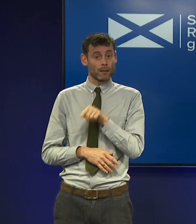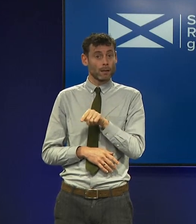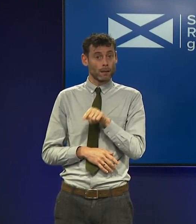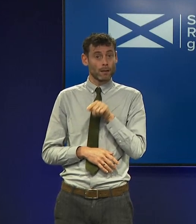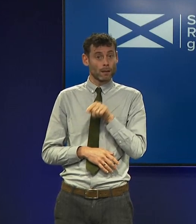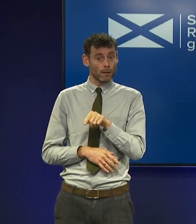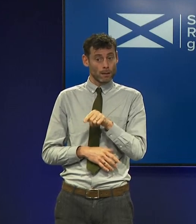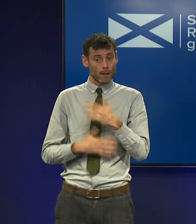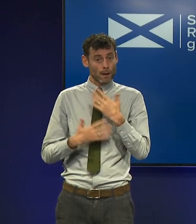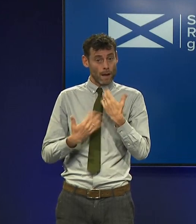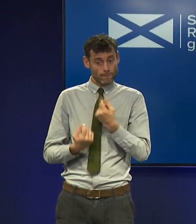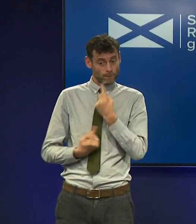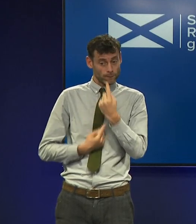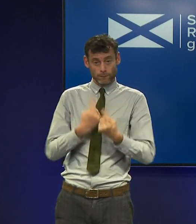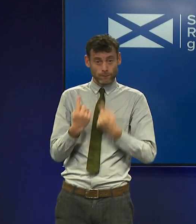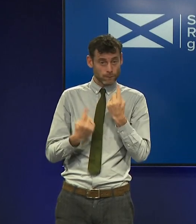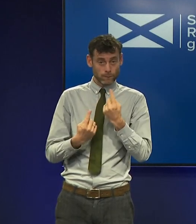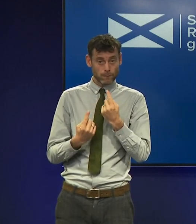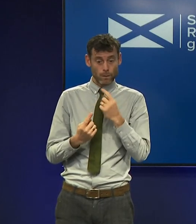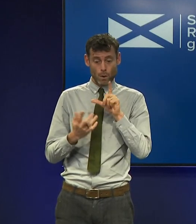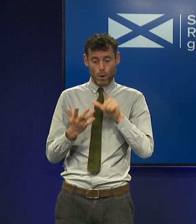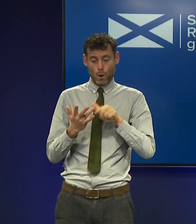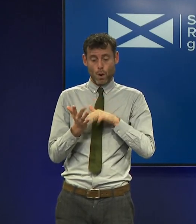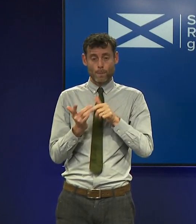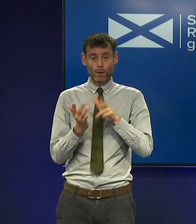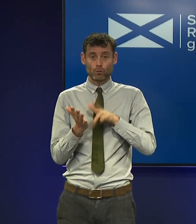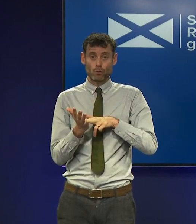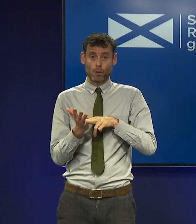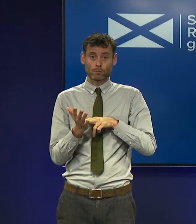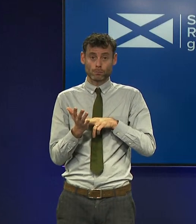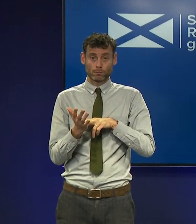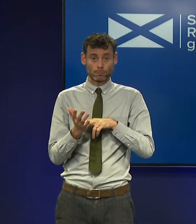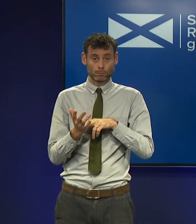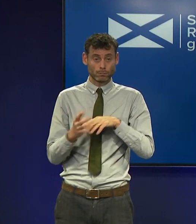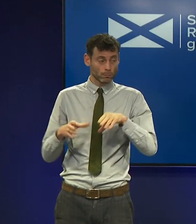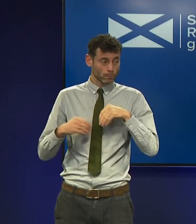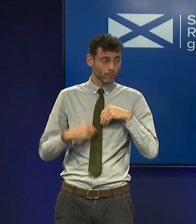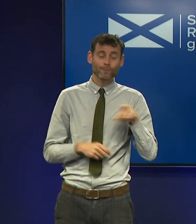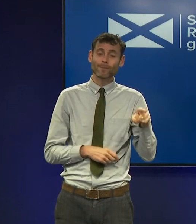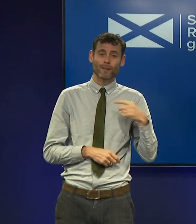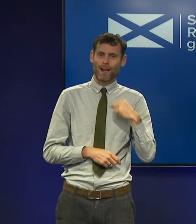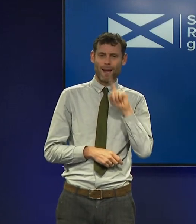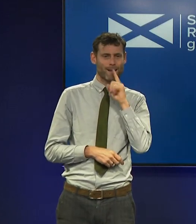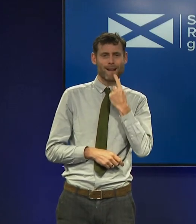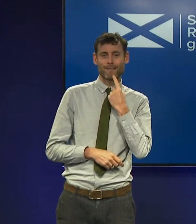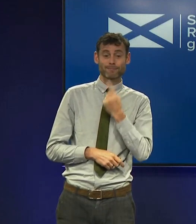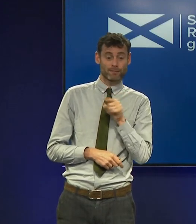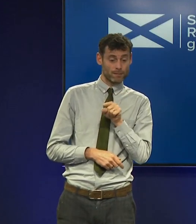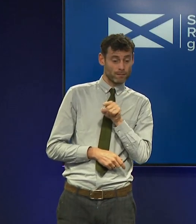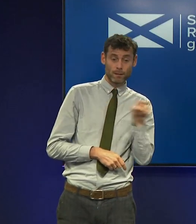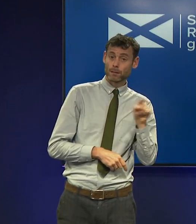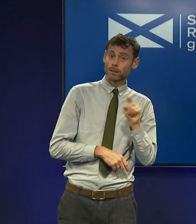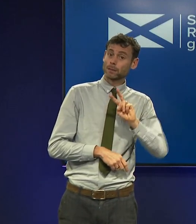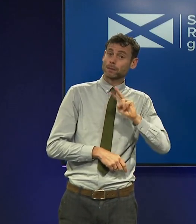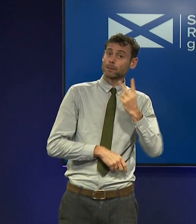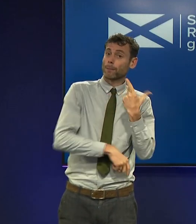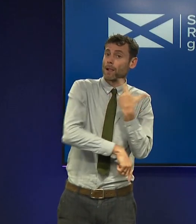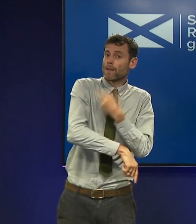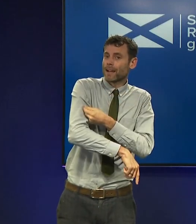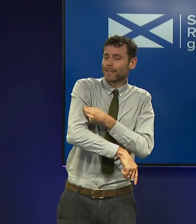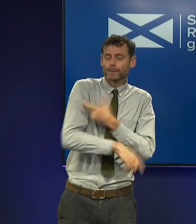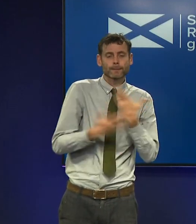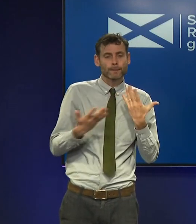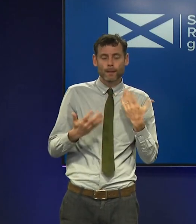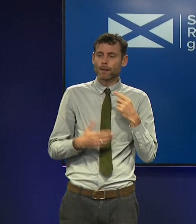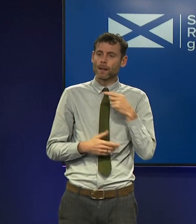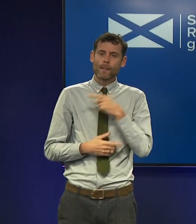yet? I can't give you the vaccine status of the 6 cases. I said earlier on, the contact tracing, the